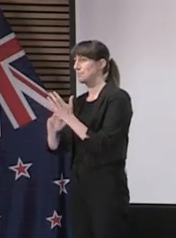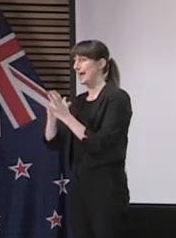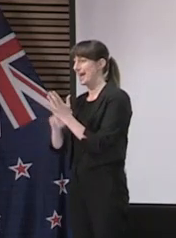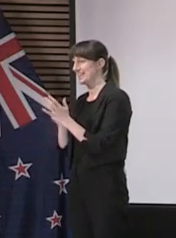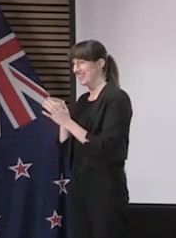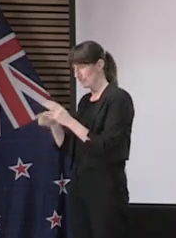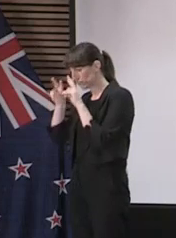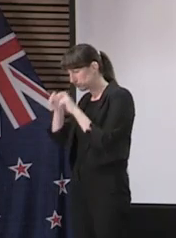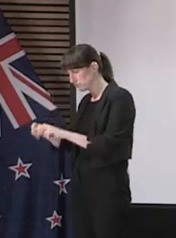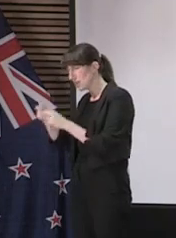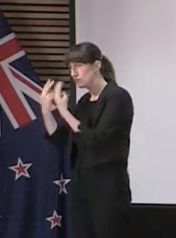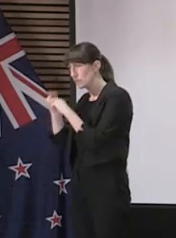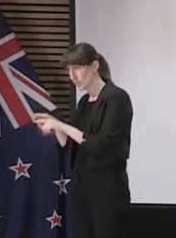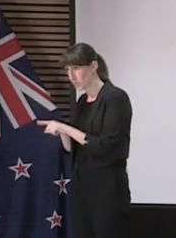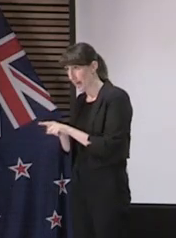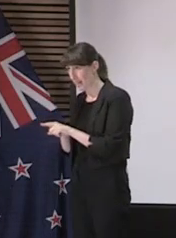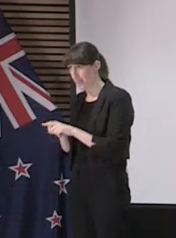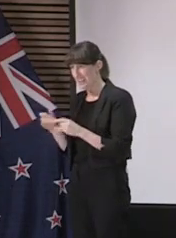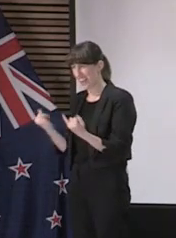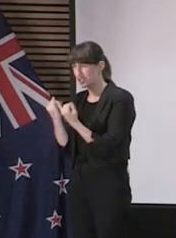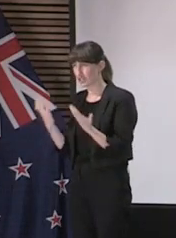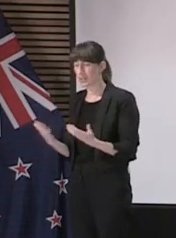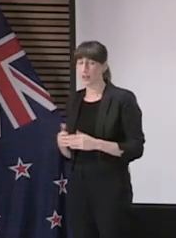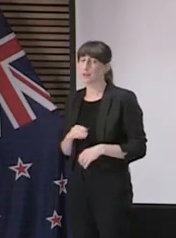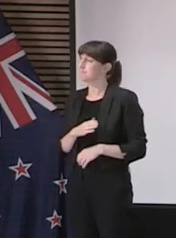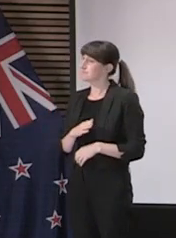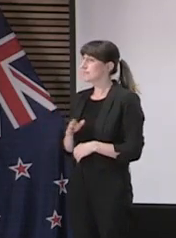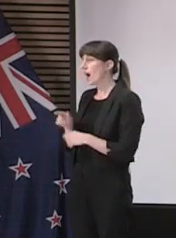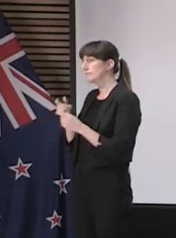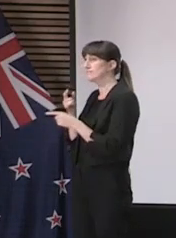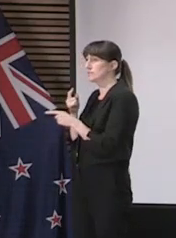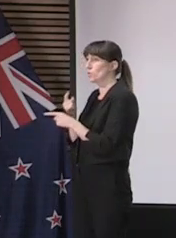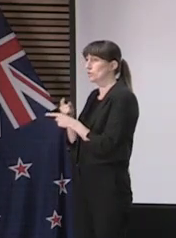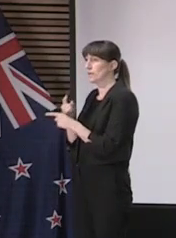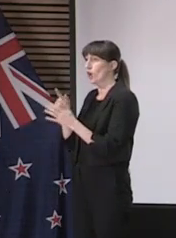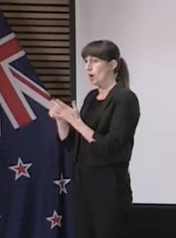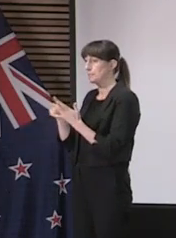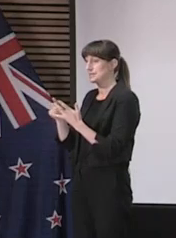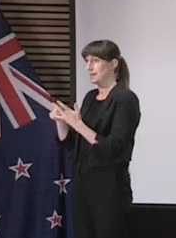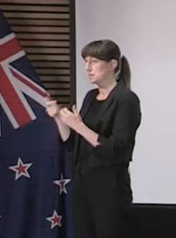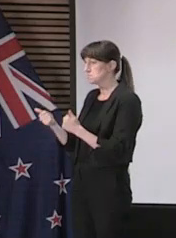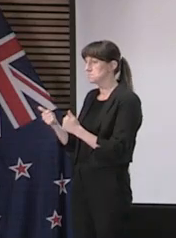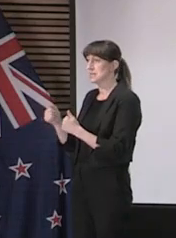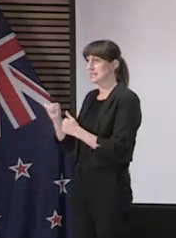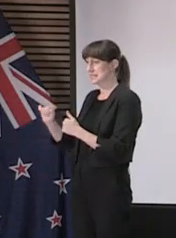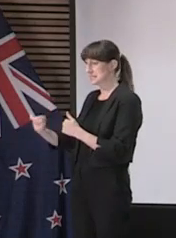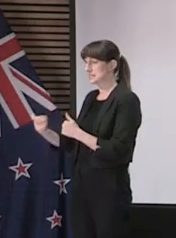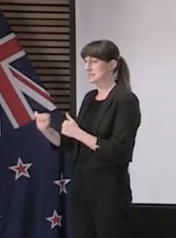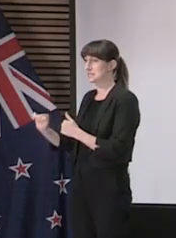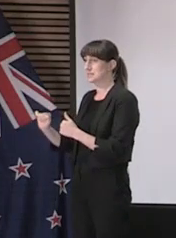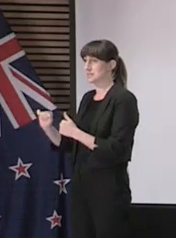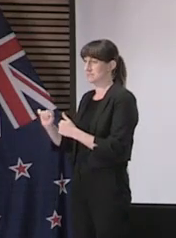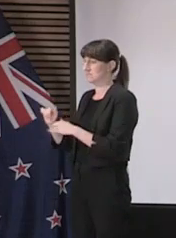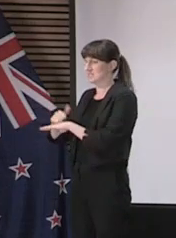arrangements he's got for his staff to go in to make sure they are well protected, and I was very satisfied with the arrangements he's put in place.